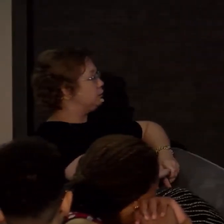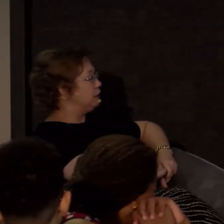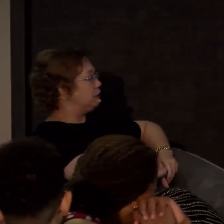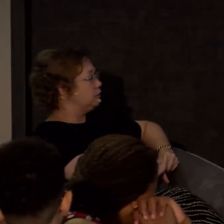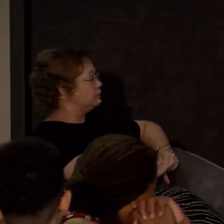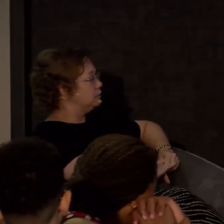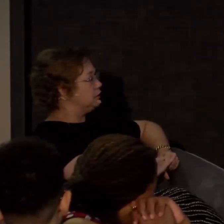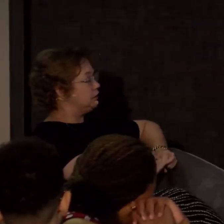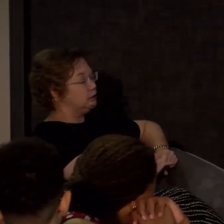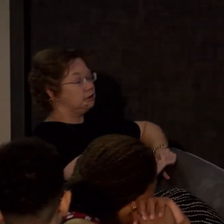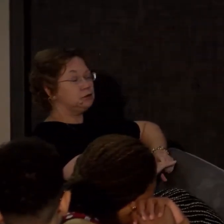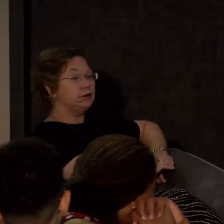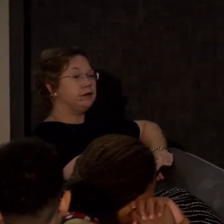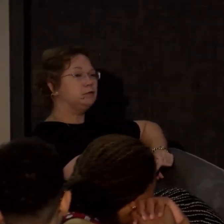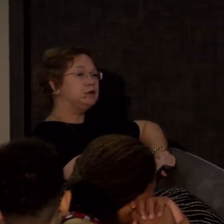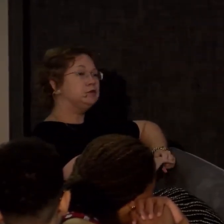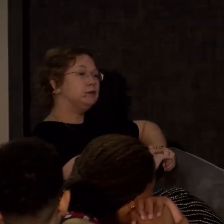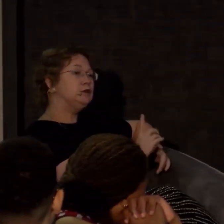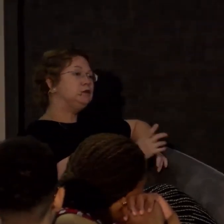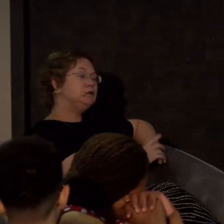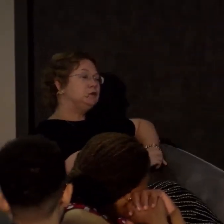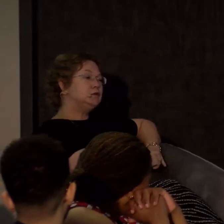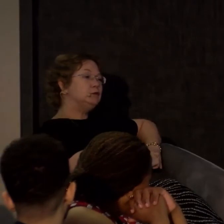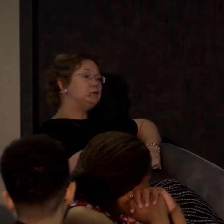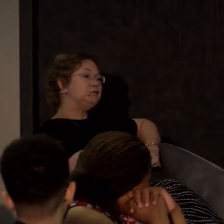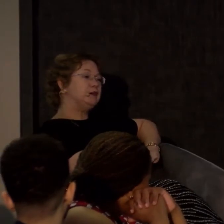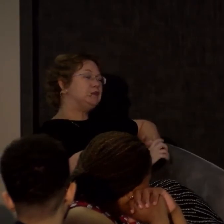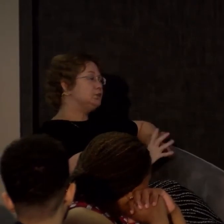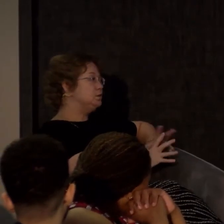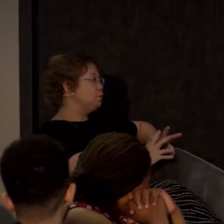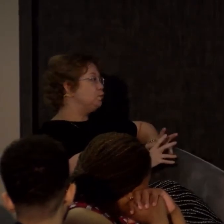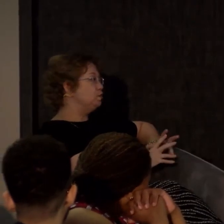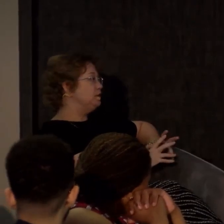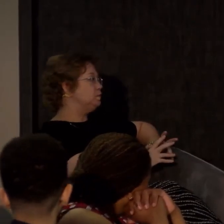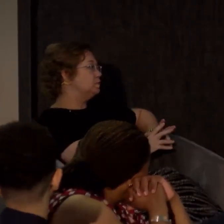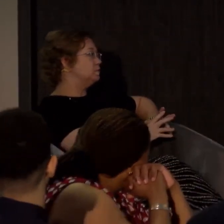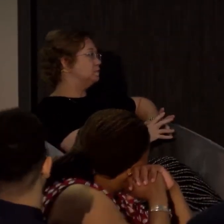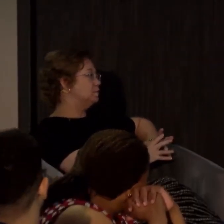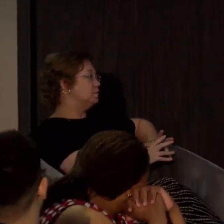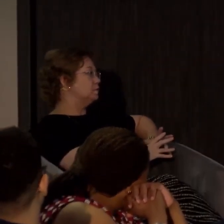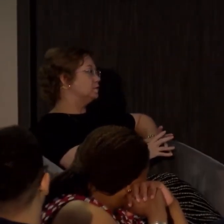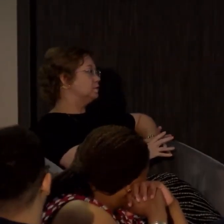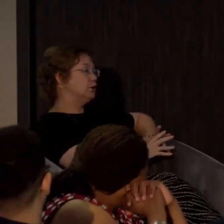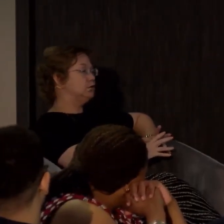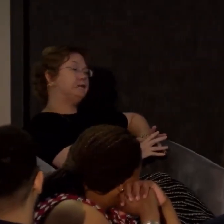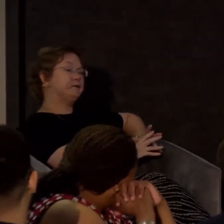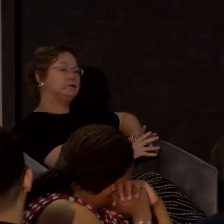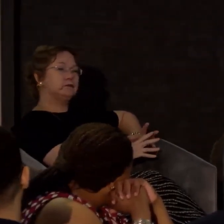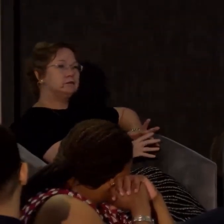timeline in my head, and it's worrying because when we were finalizing the report, Does it involve a blackberry bush?